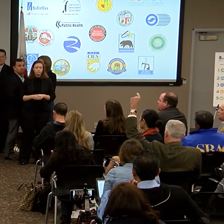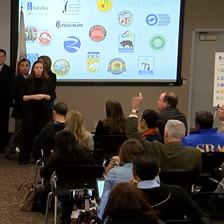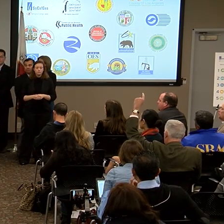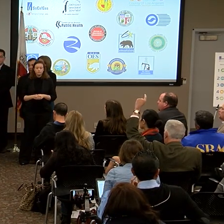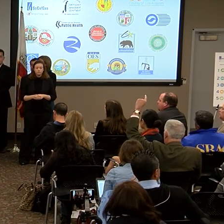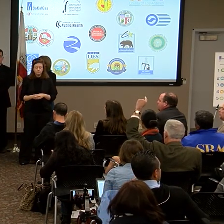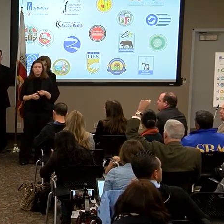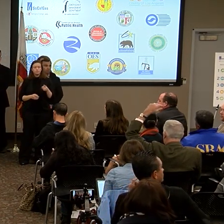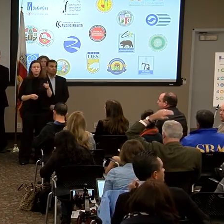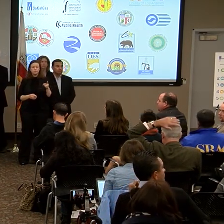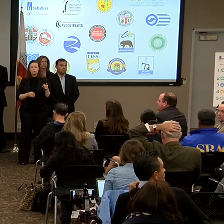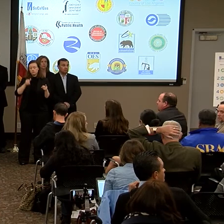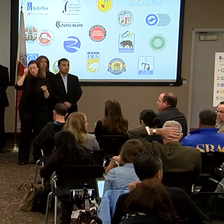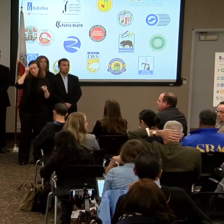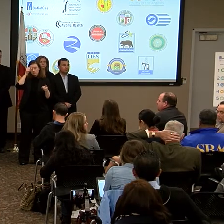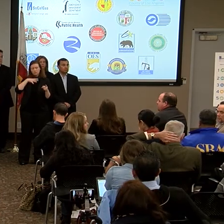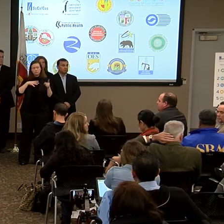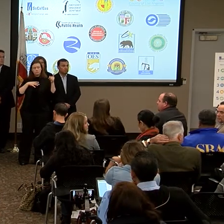Sir.